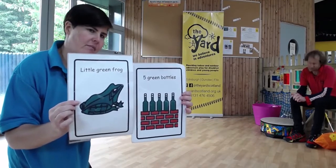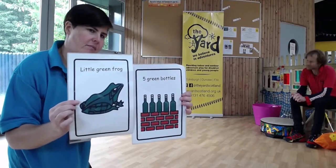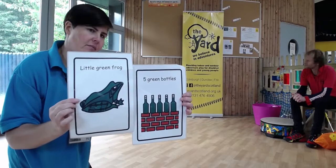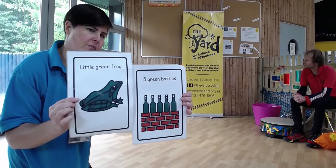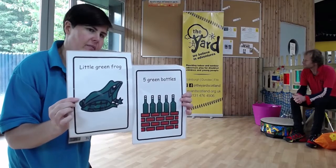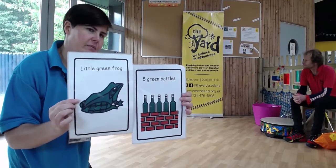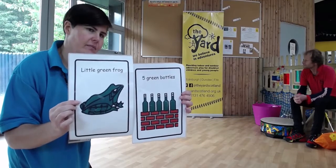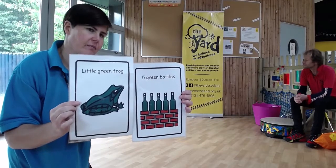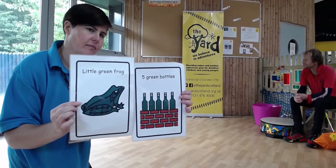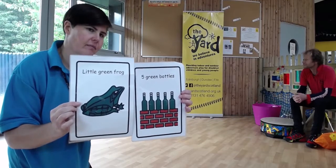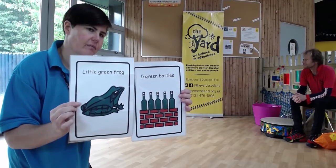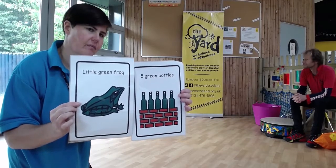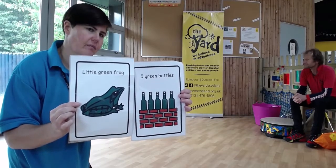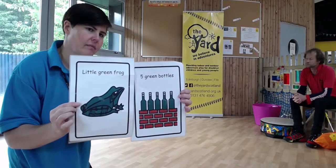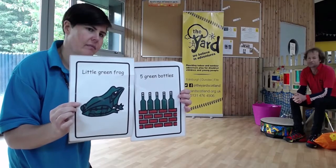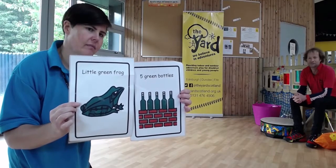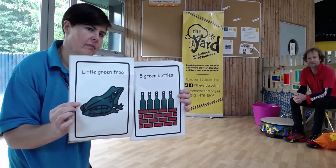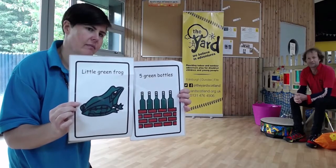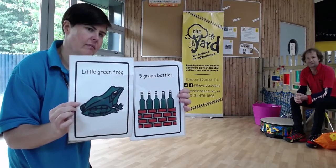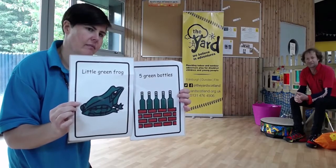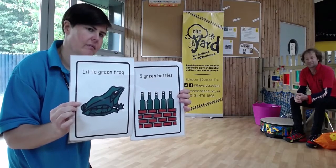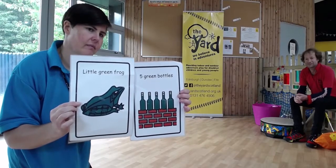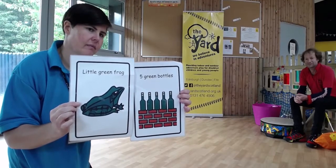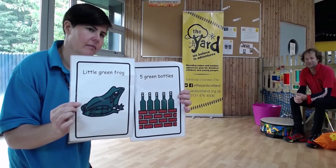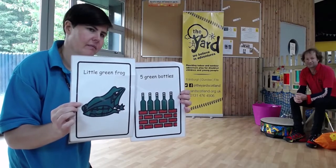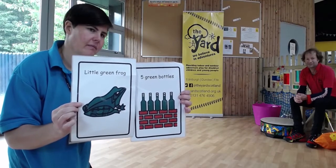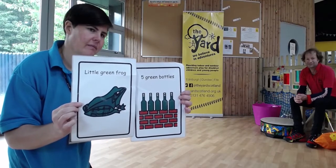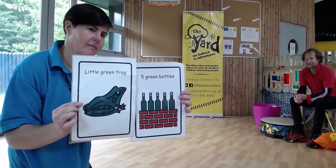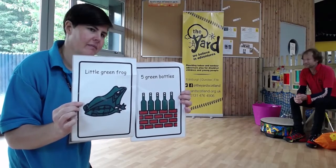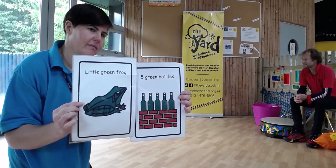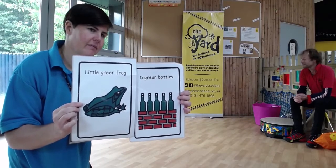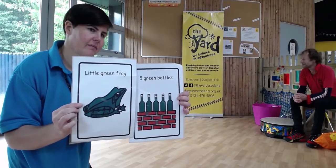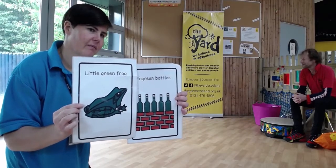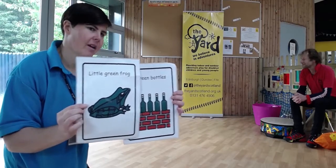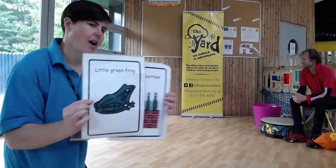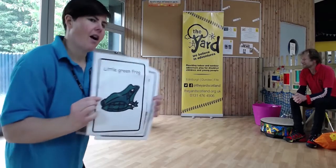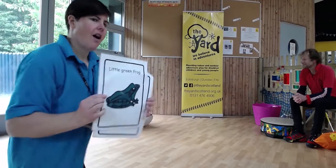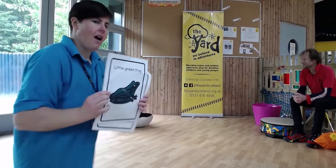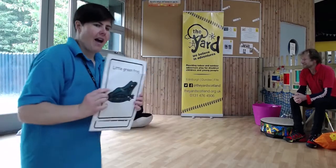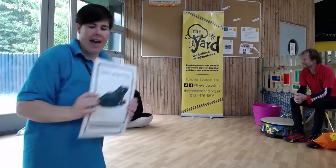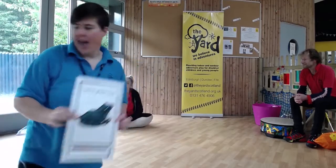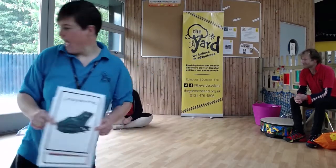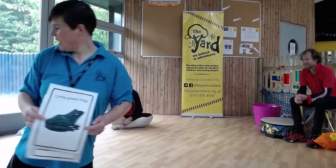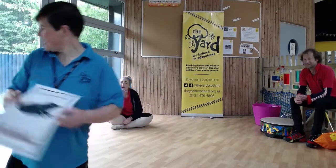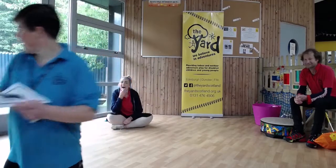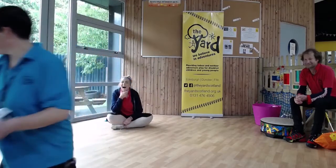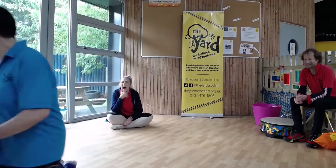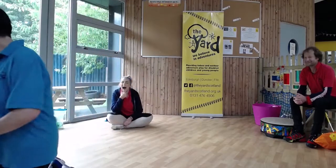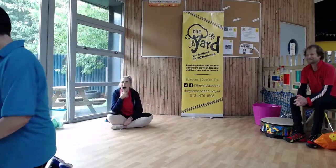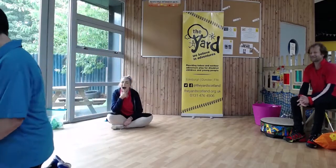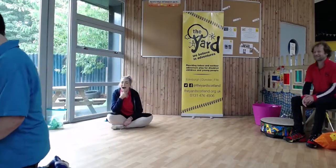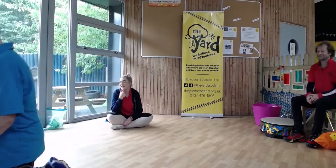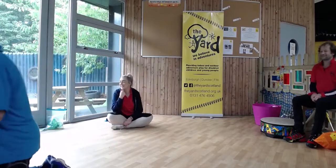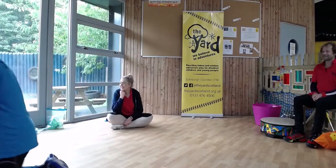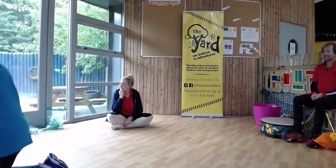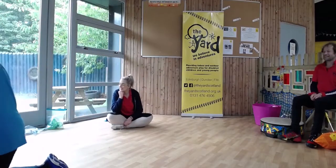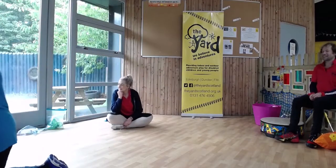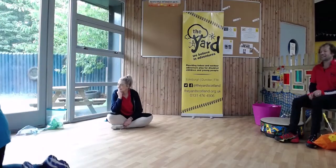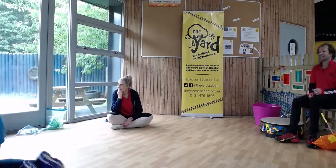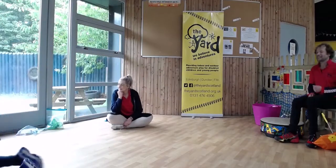I choose the Little Green Frog. Excellent! Let's find out. Frog, let's see if he